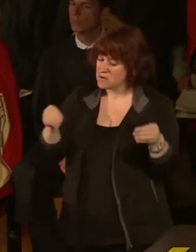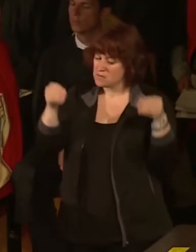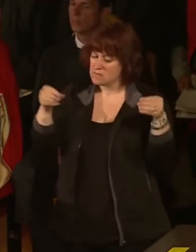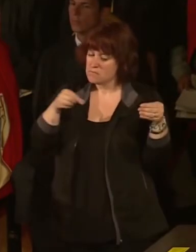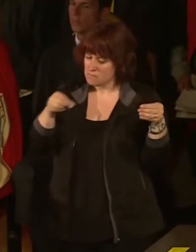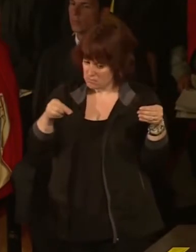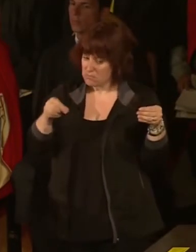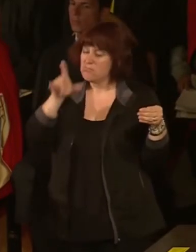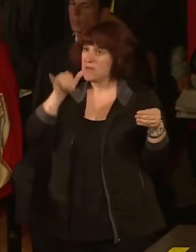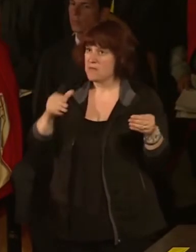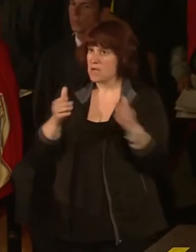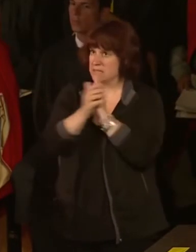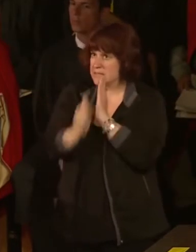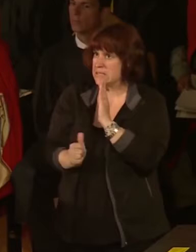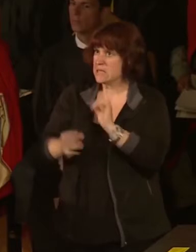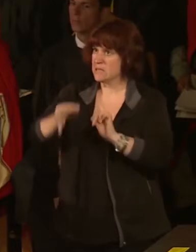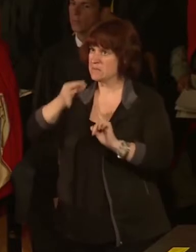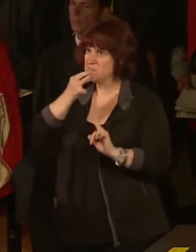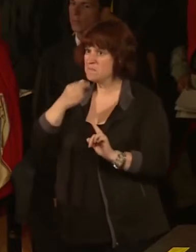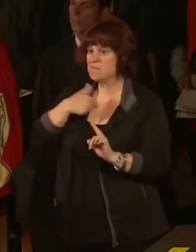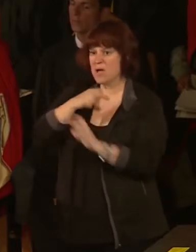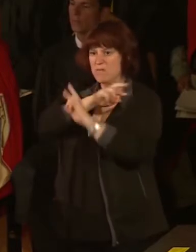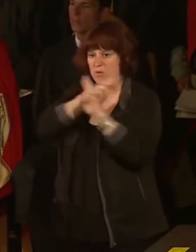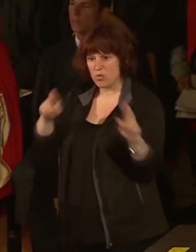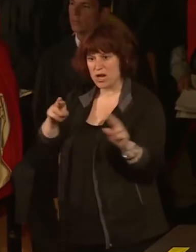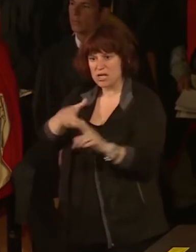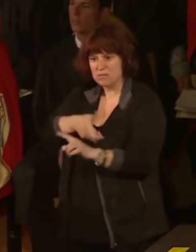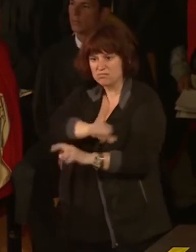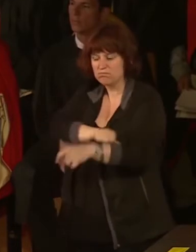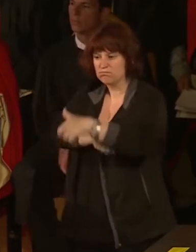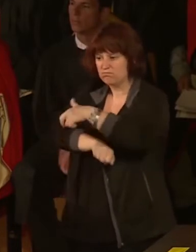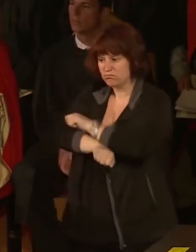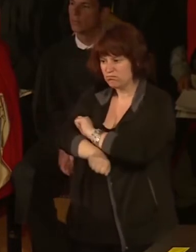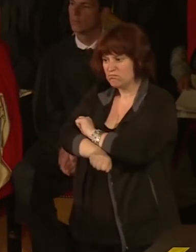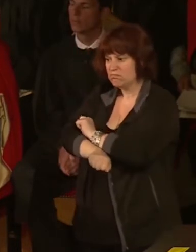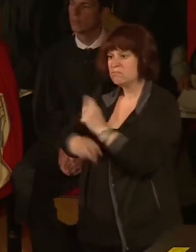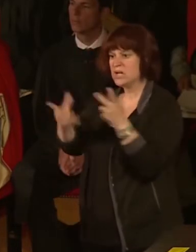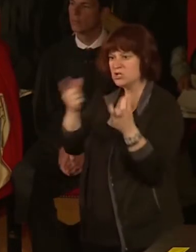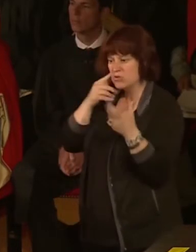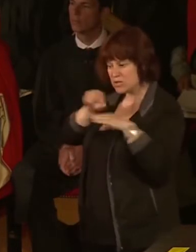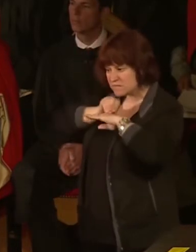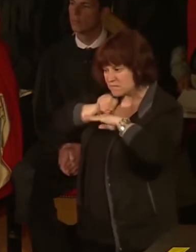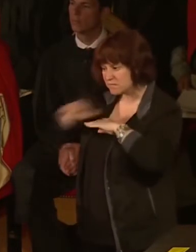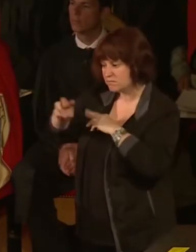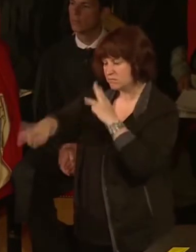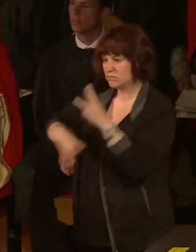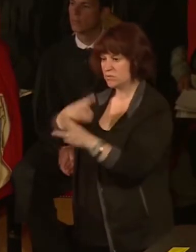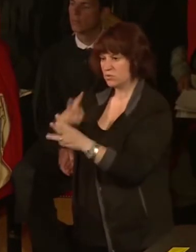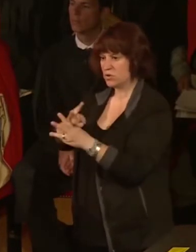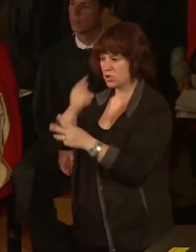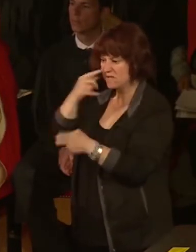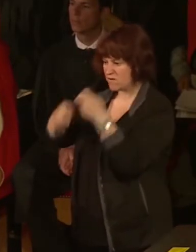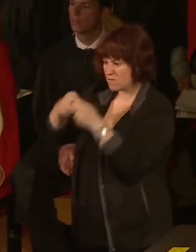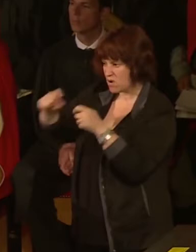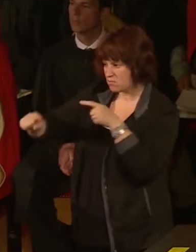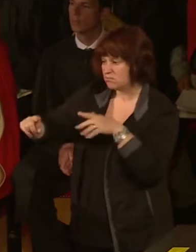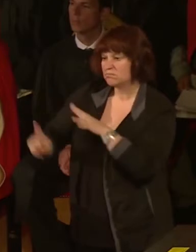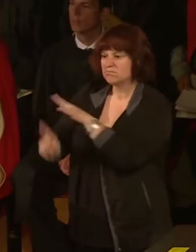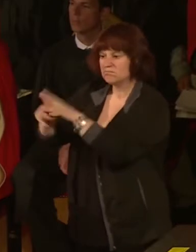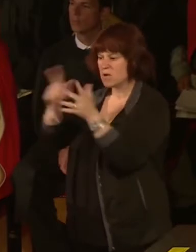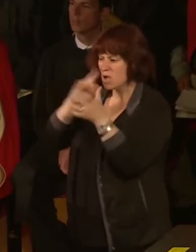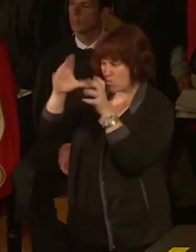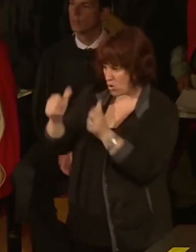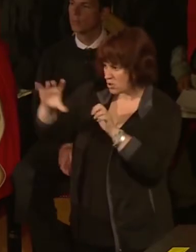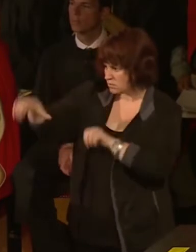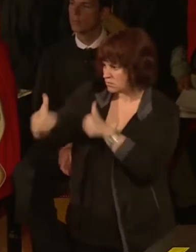trued your compass. Set your course and head out into the open sea, that proverbial trackless open ocean whose margin